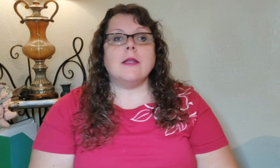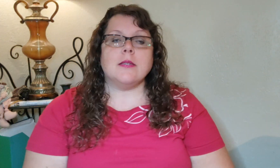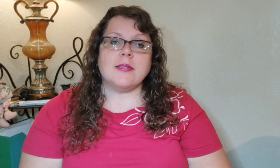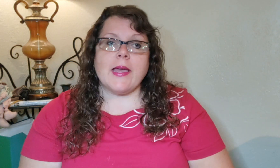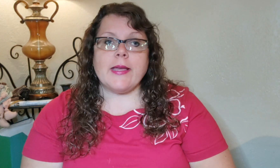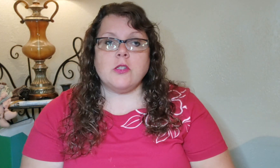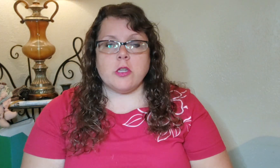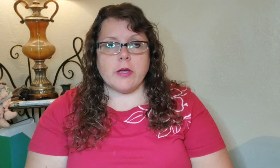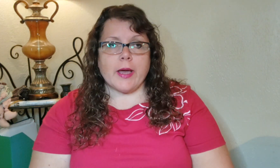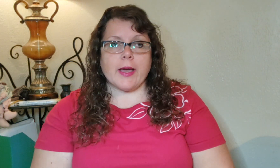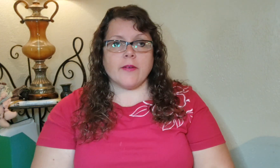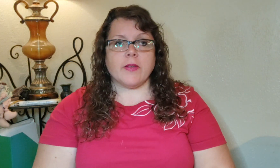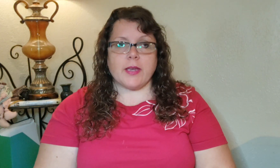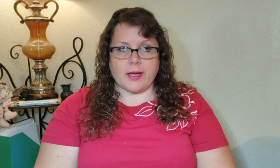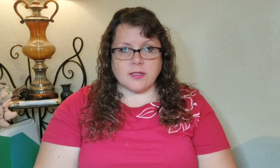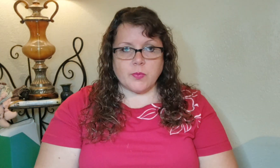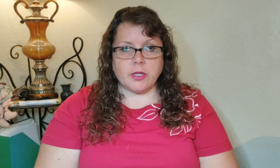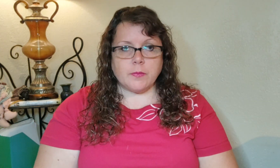To say, do you have an aspirin?